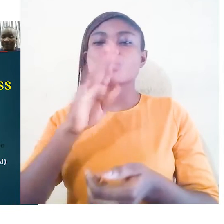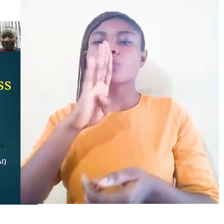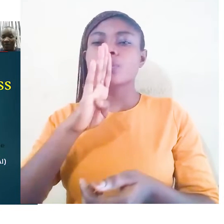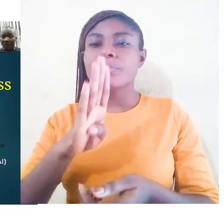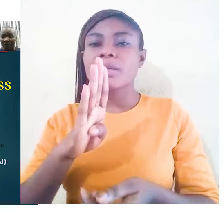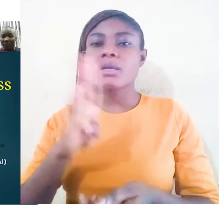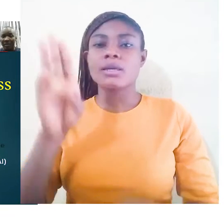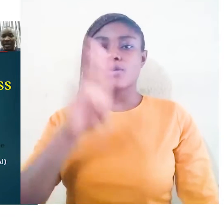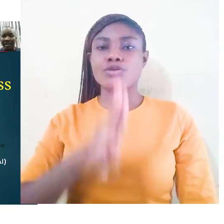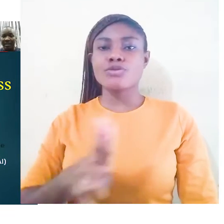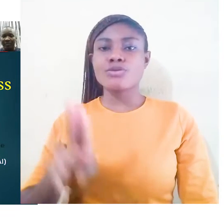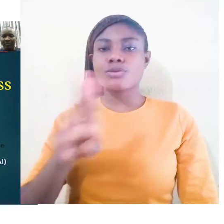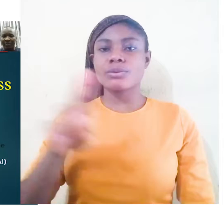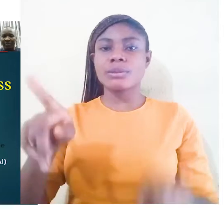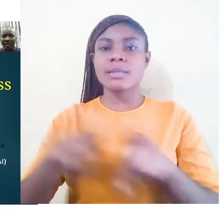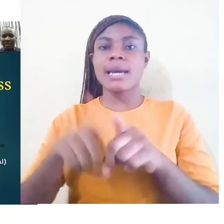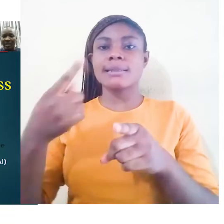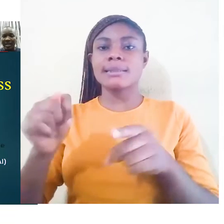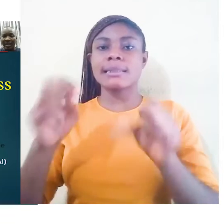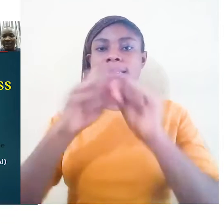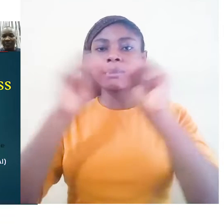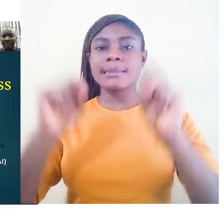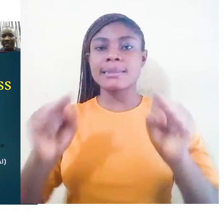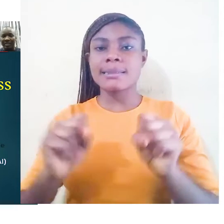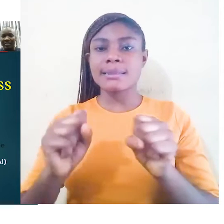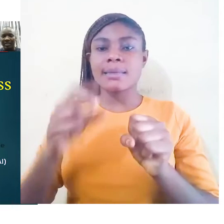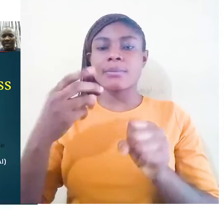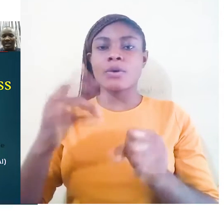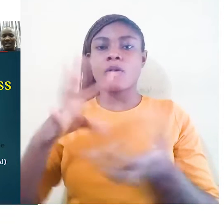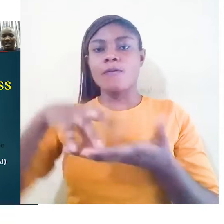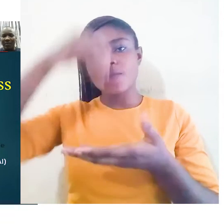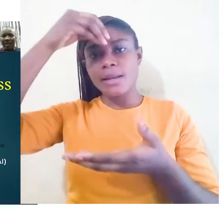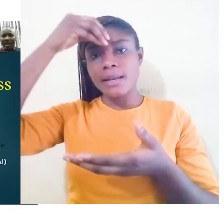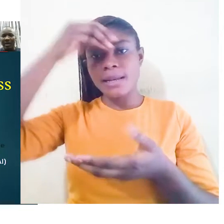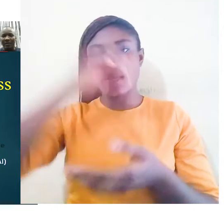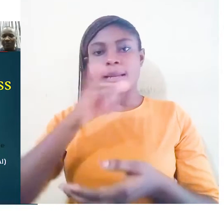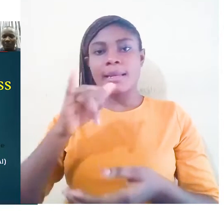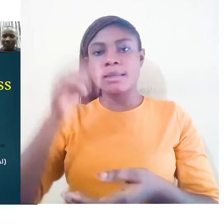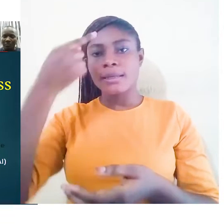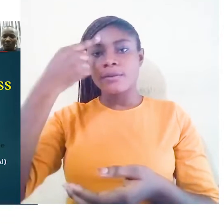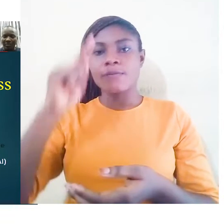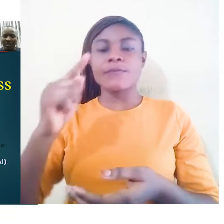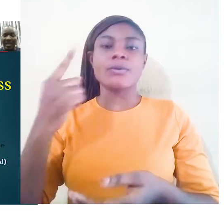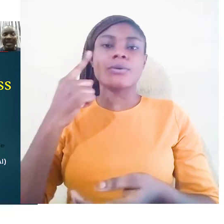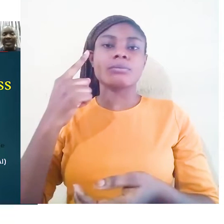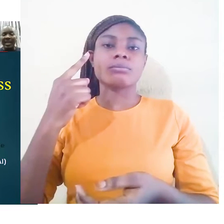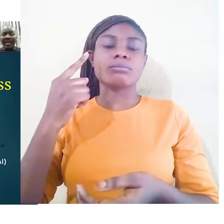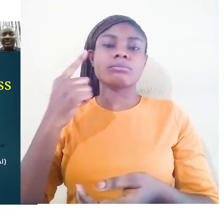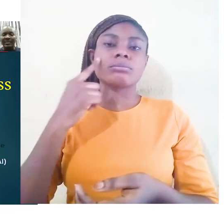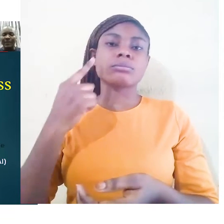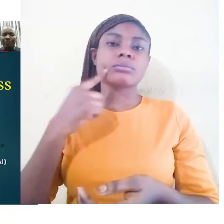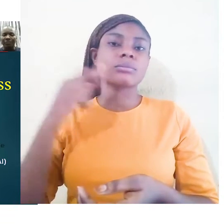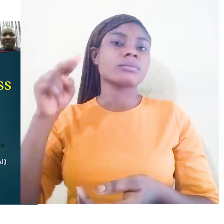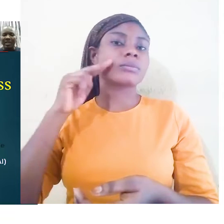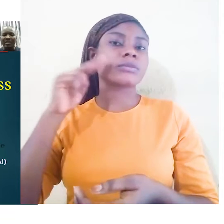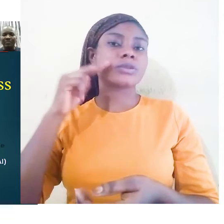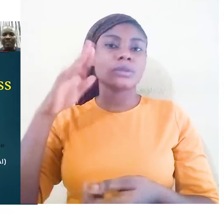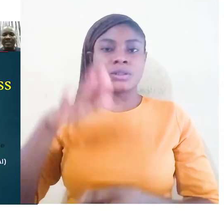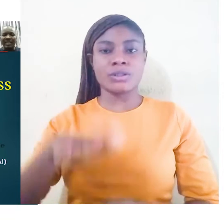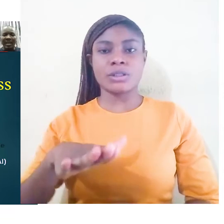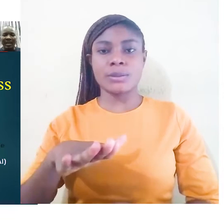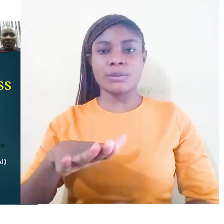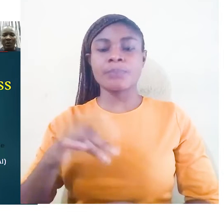system of learning for Nigerian deaf kids. We are saying that it